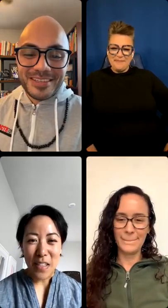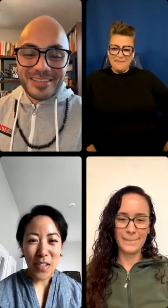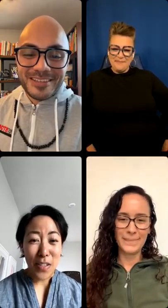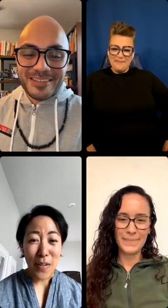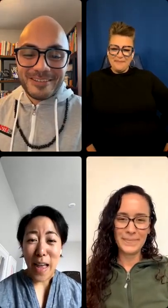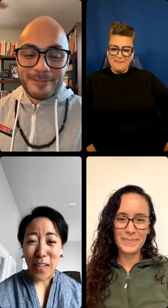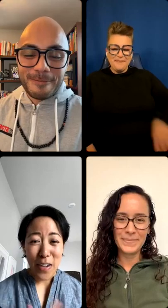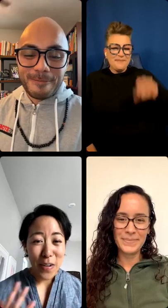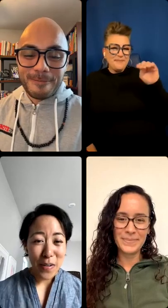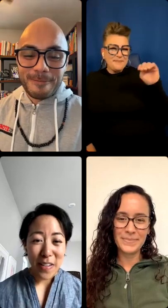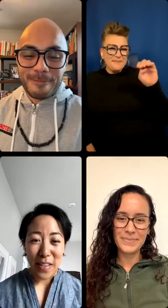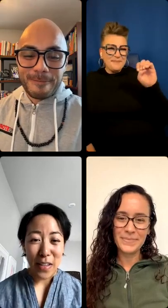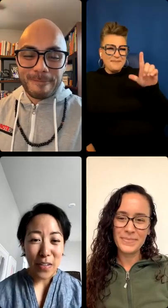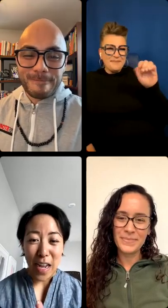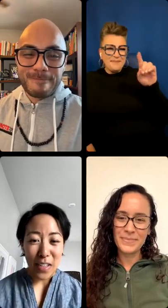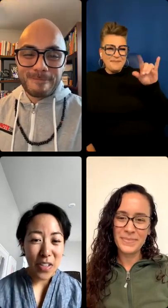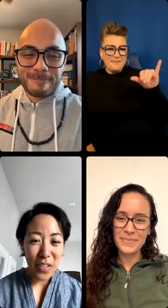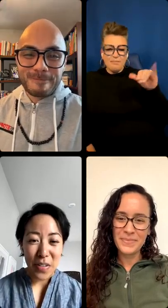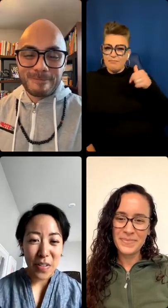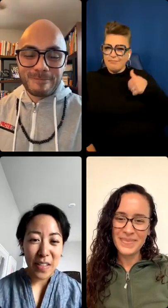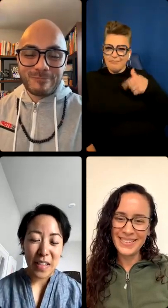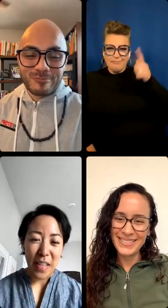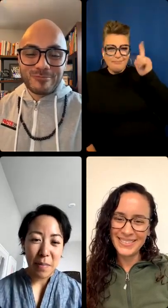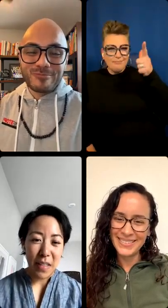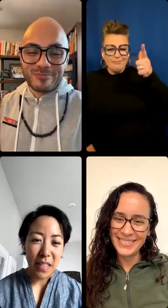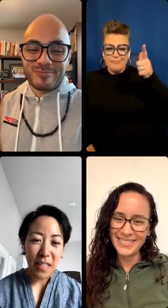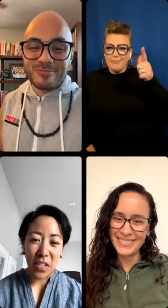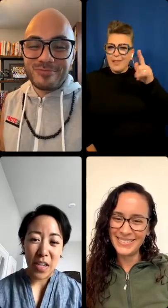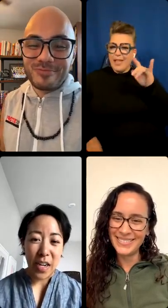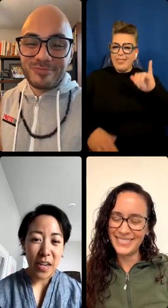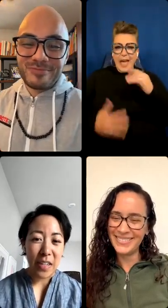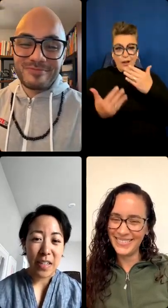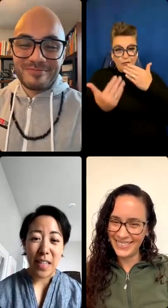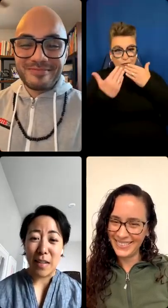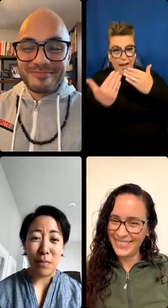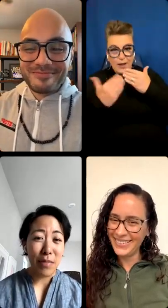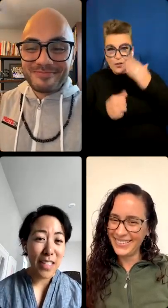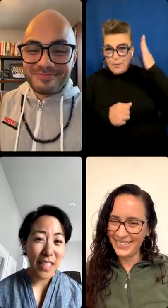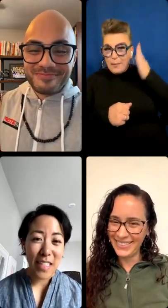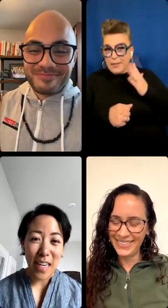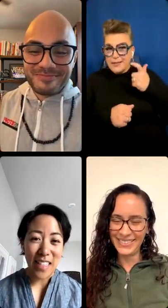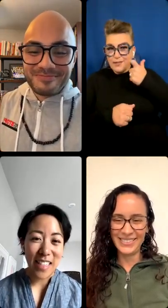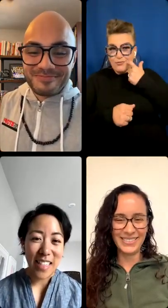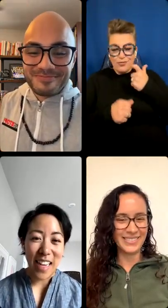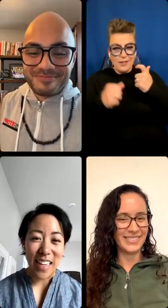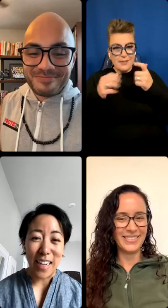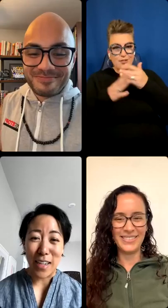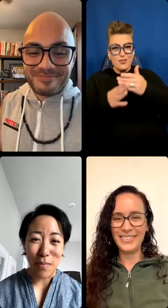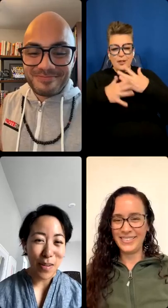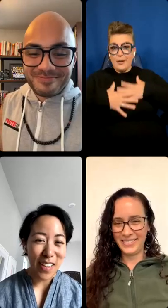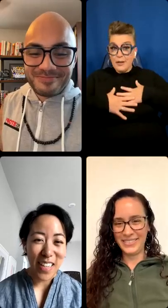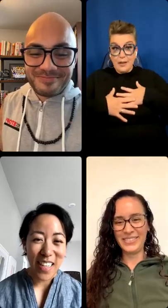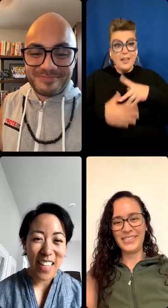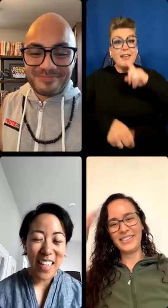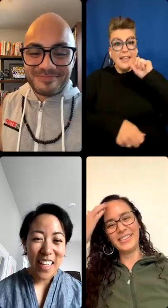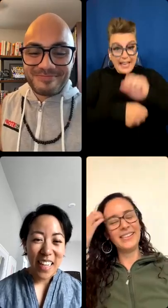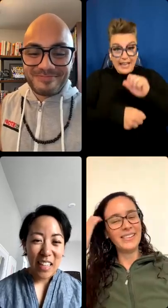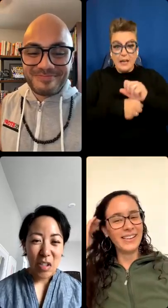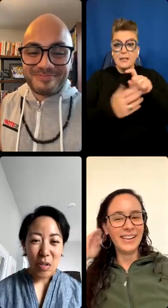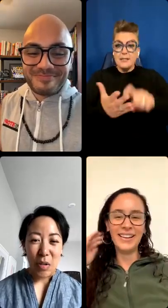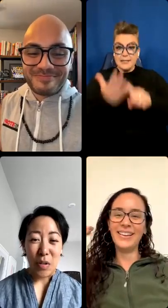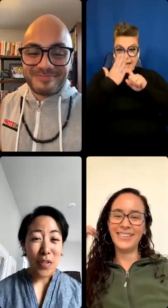I want to echo the gratitude that Melissa shared. It really does take a